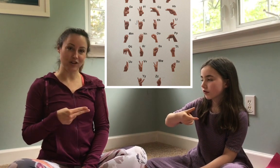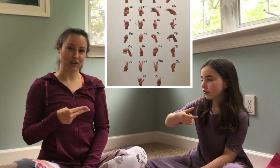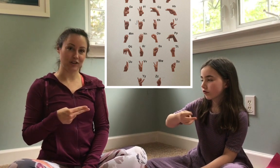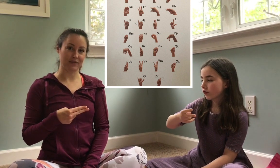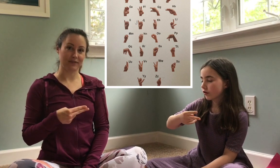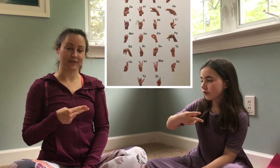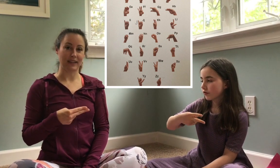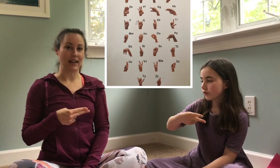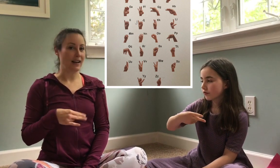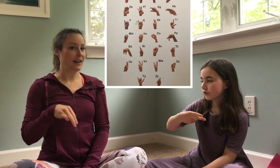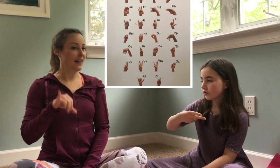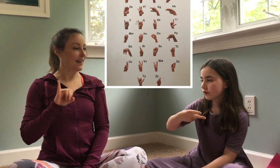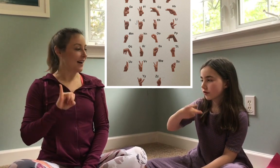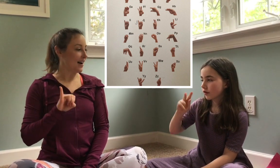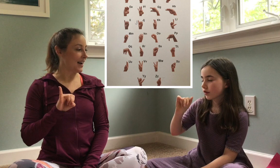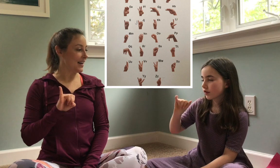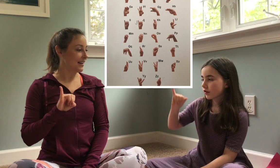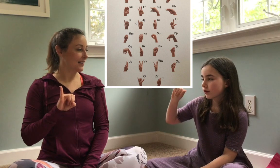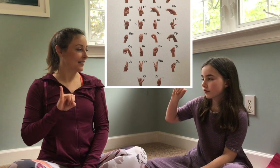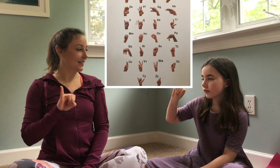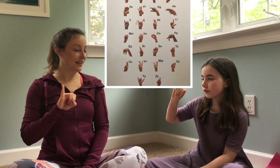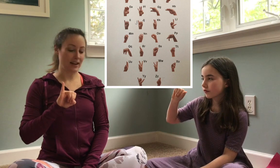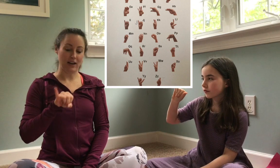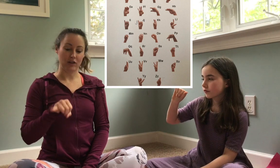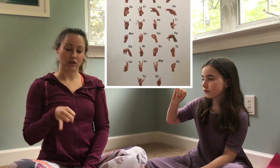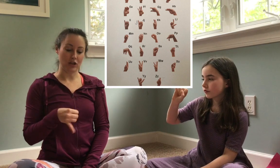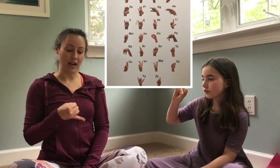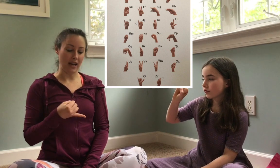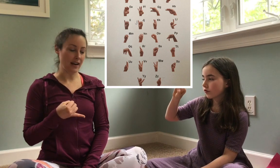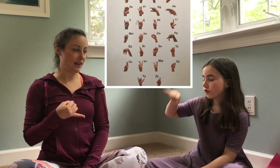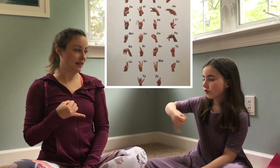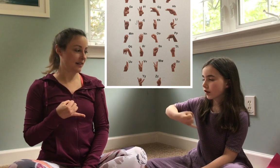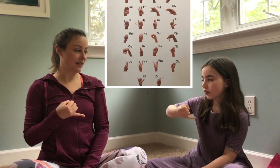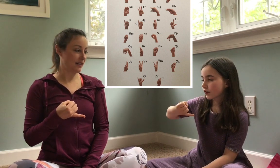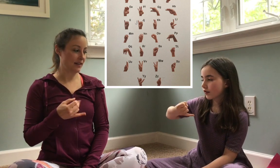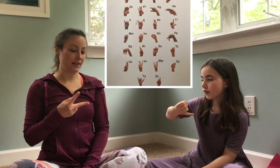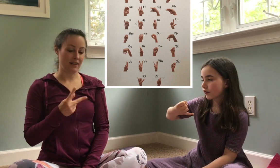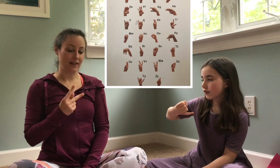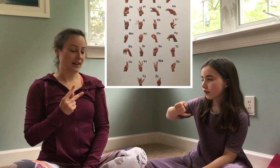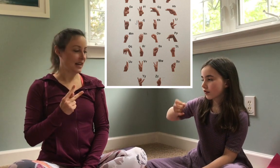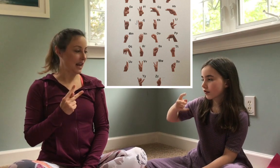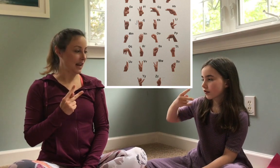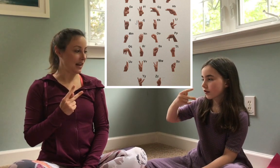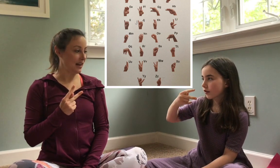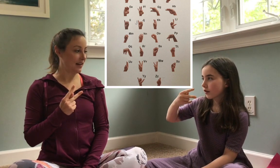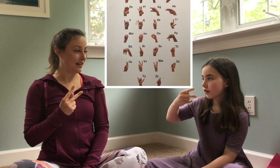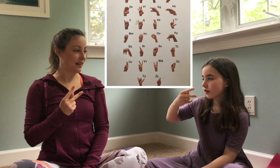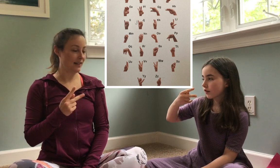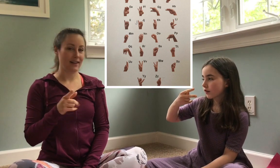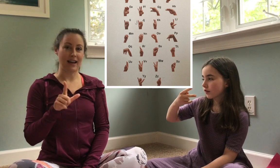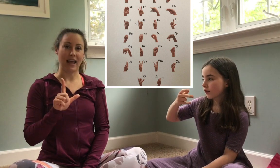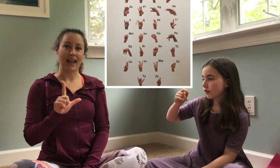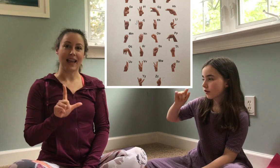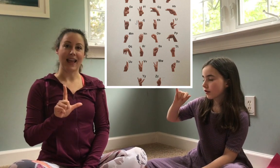H, I, J, K,